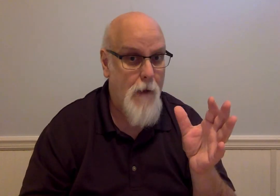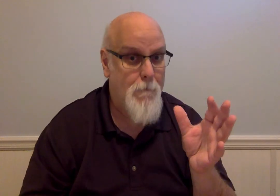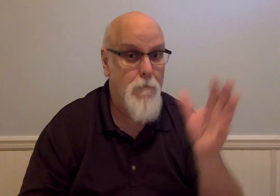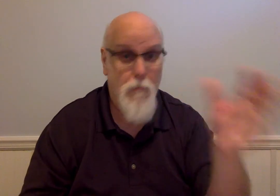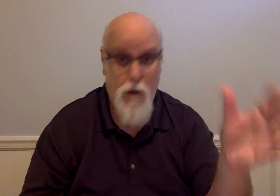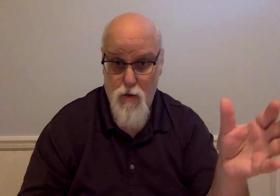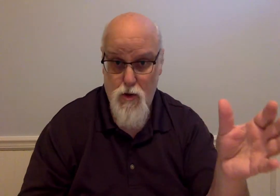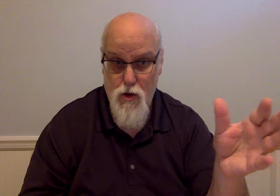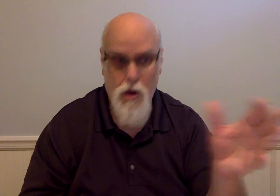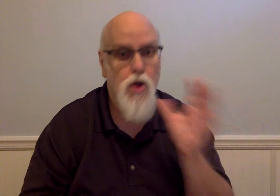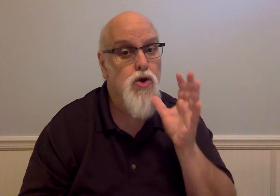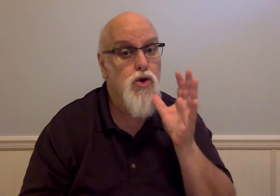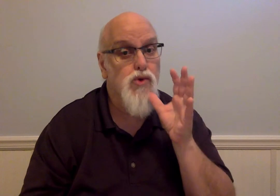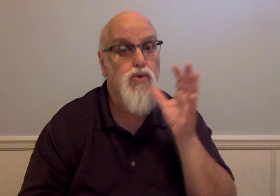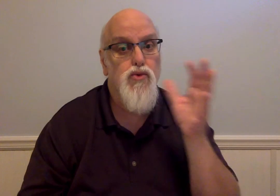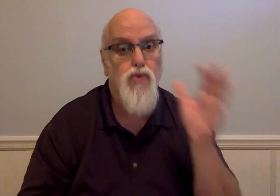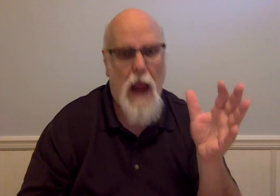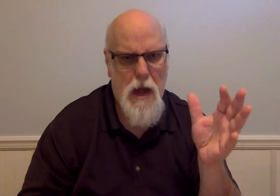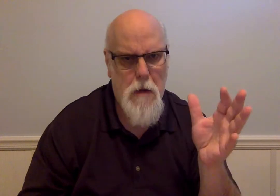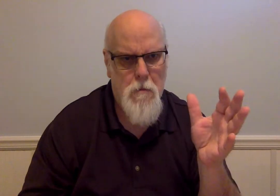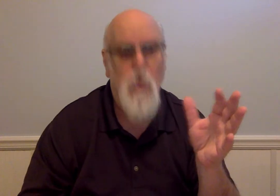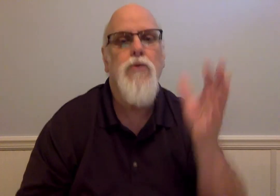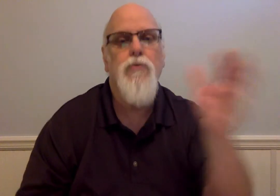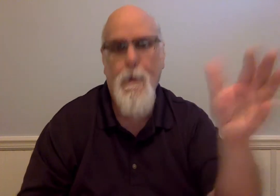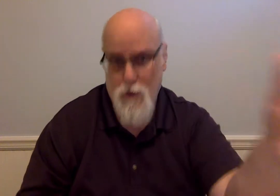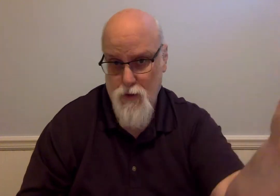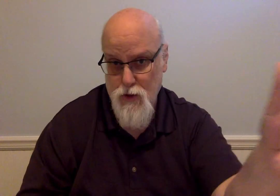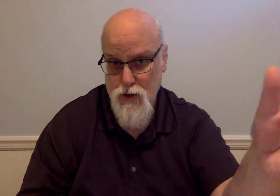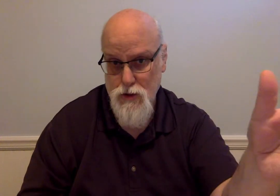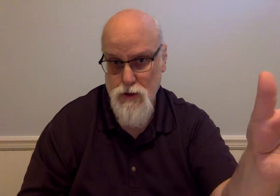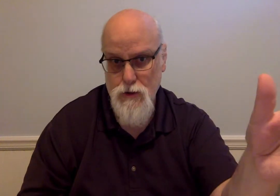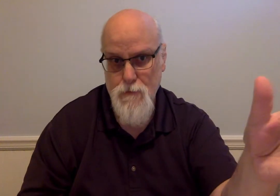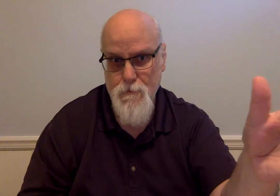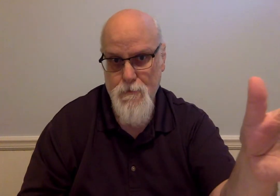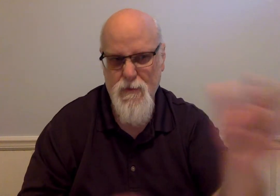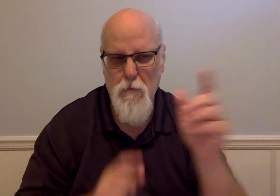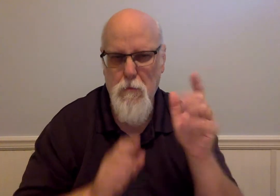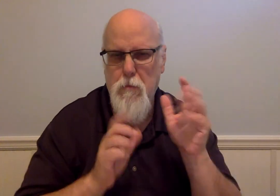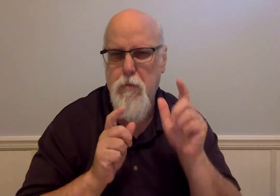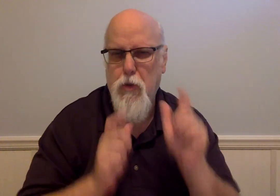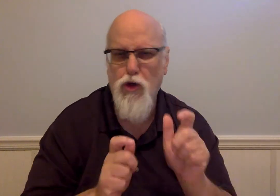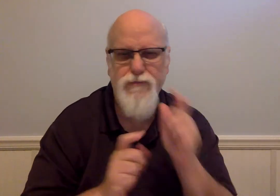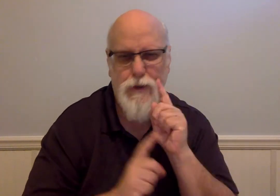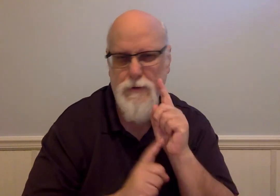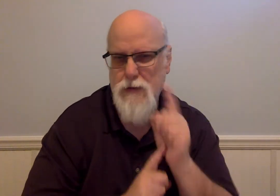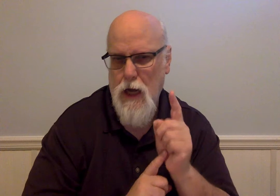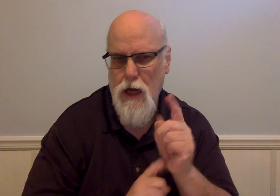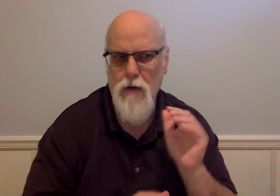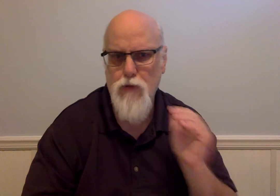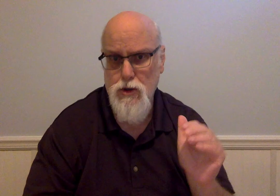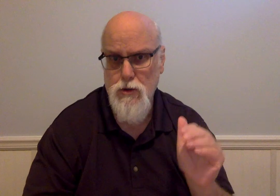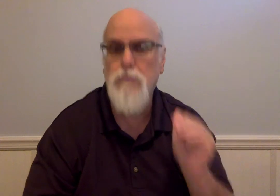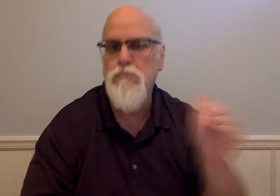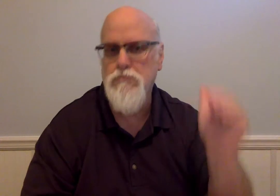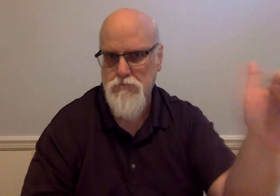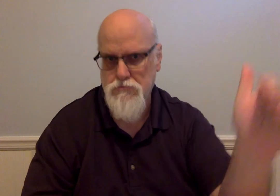So our great grandmother, great grandmother. So it would bounce 3 times then. So there's that little pause